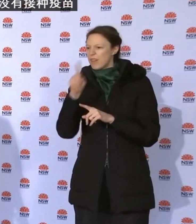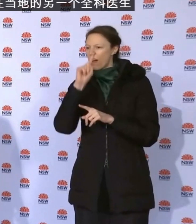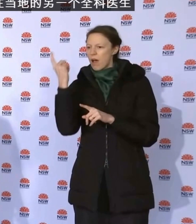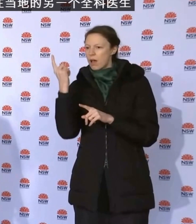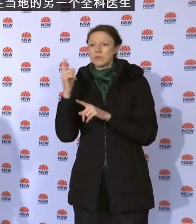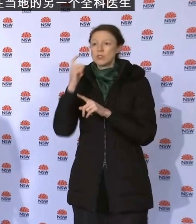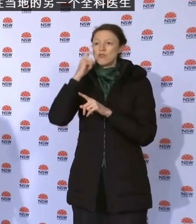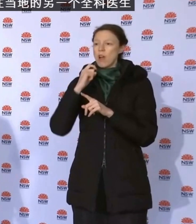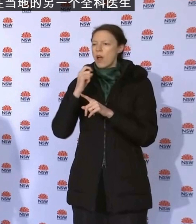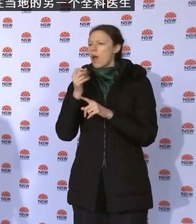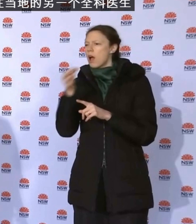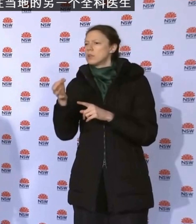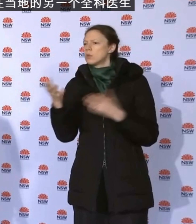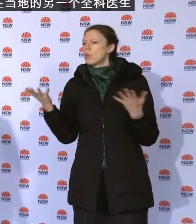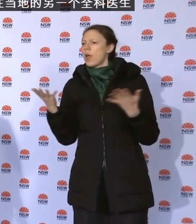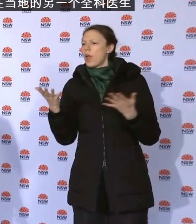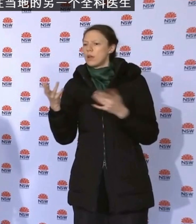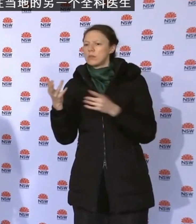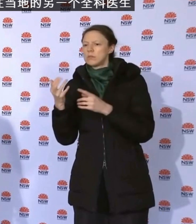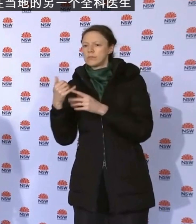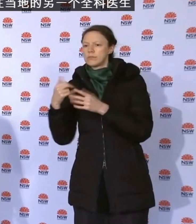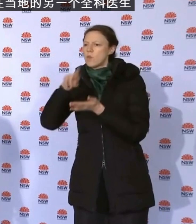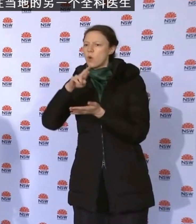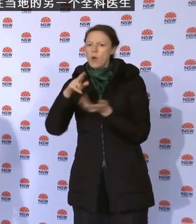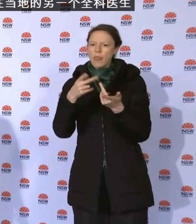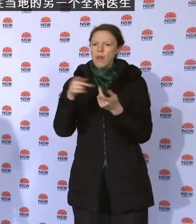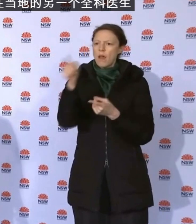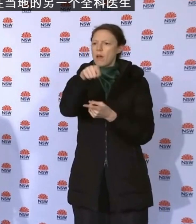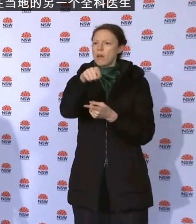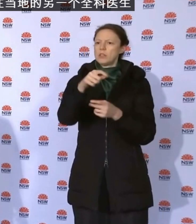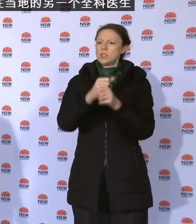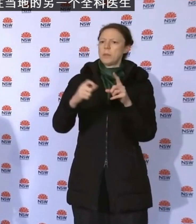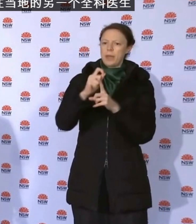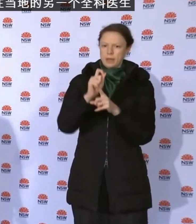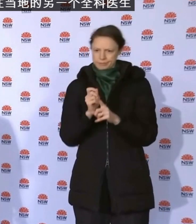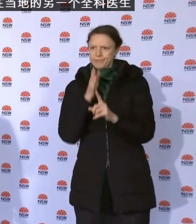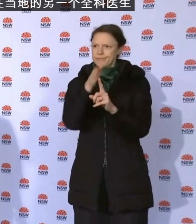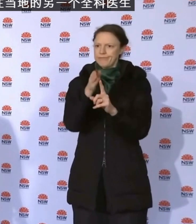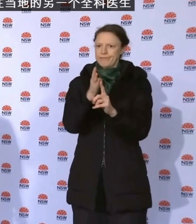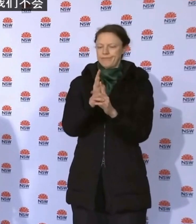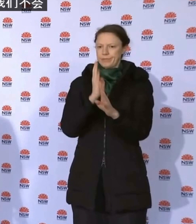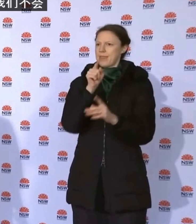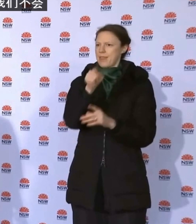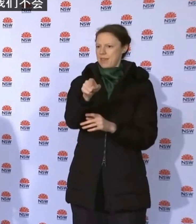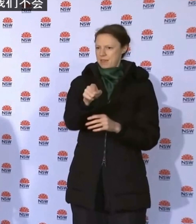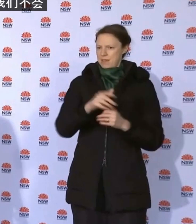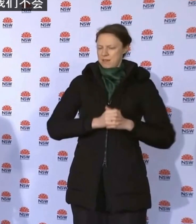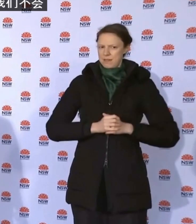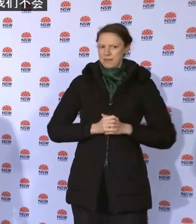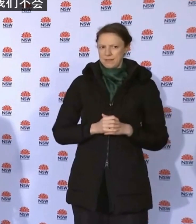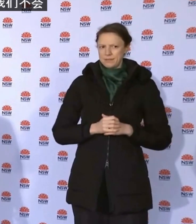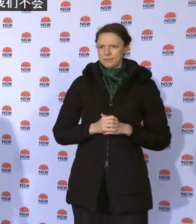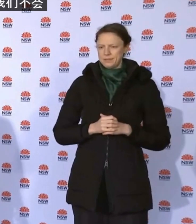reason, ask your GP for a referral and advice to go to another GP in the local area and get your